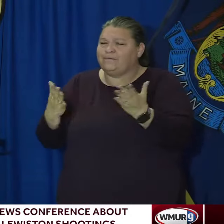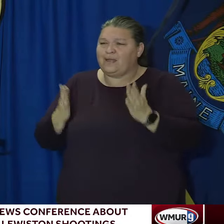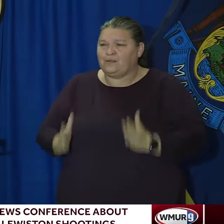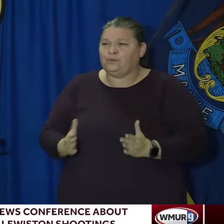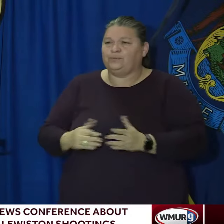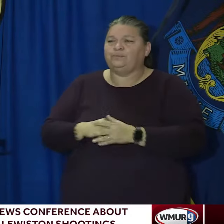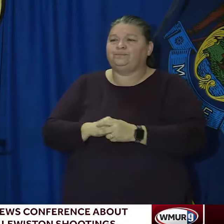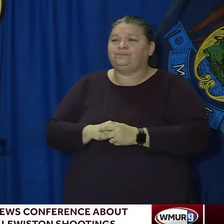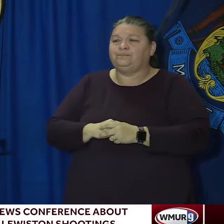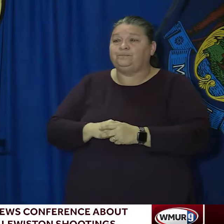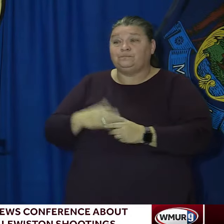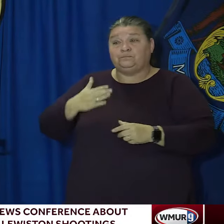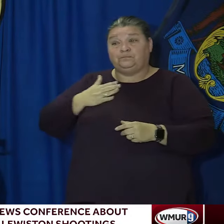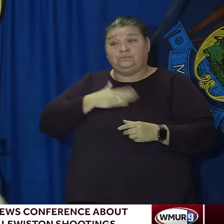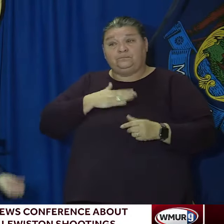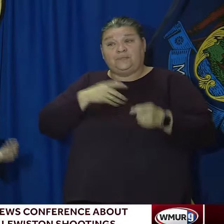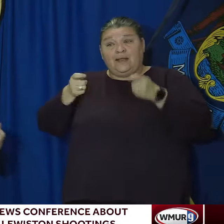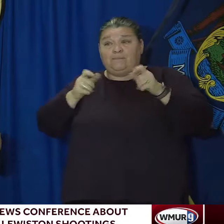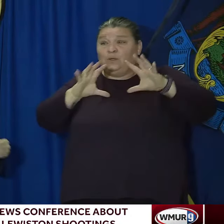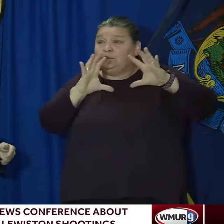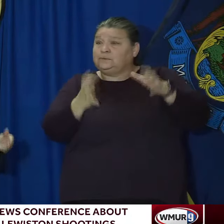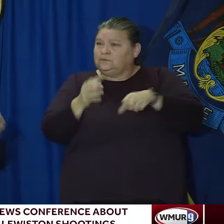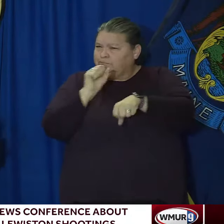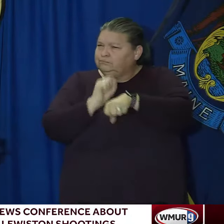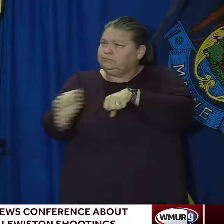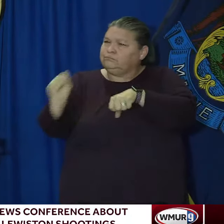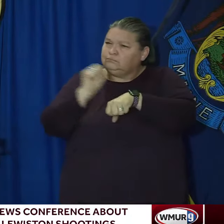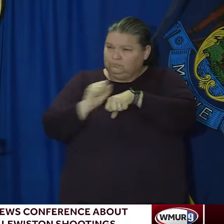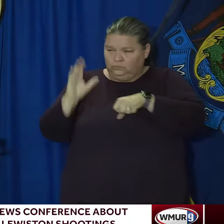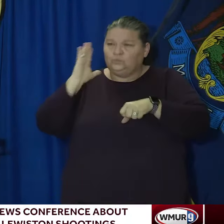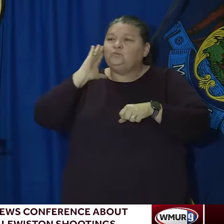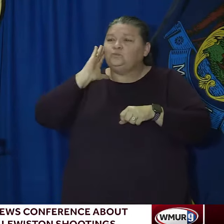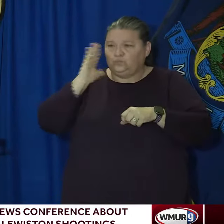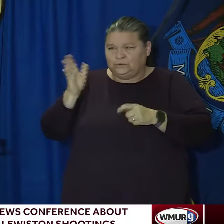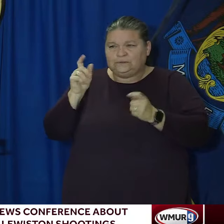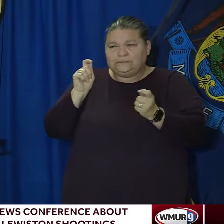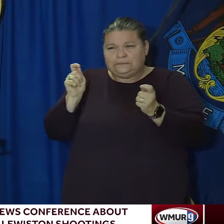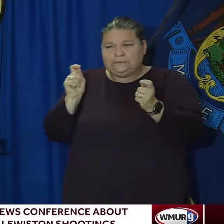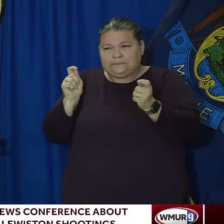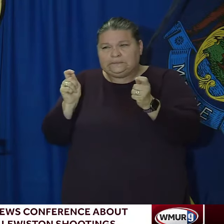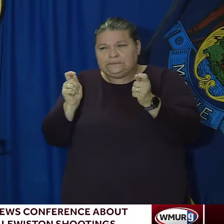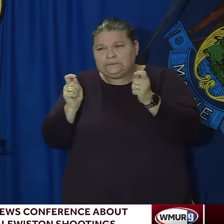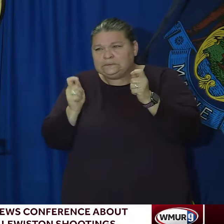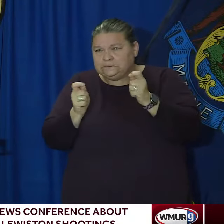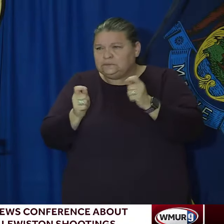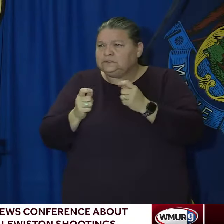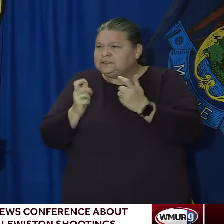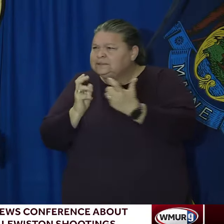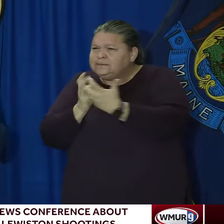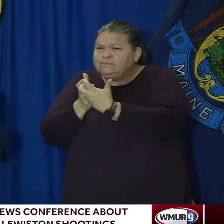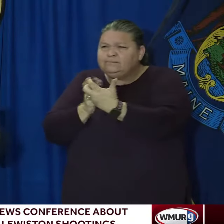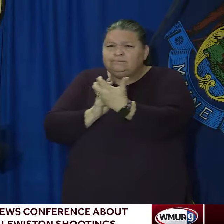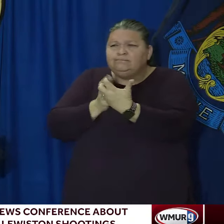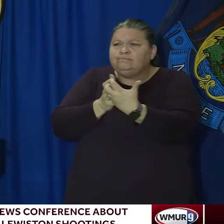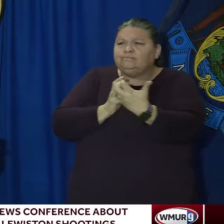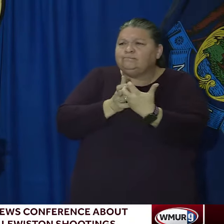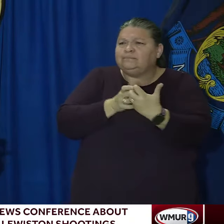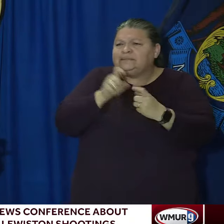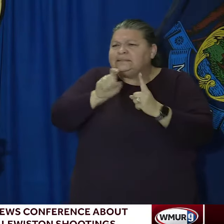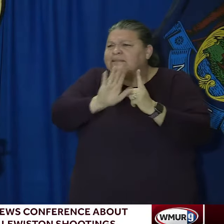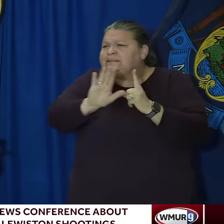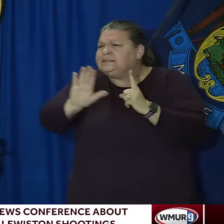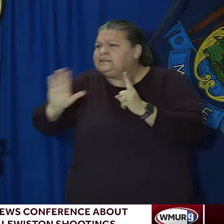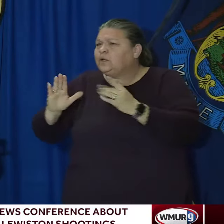My administration's efforts will evolve as the needs of the community and the needs of our state